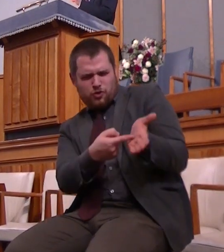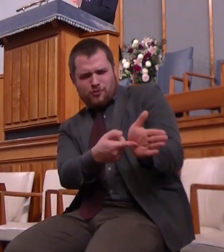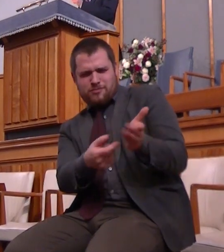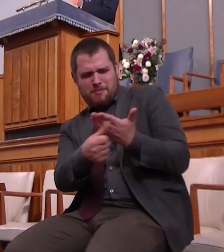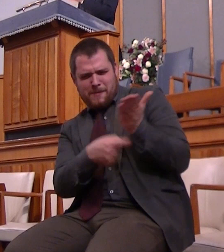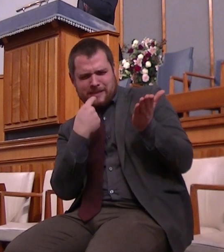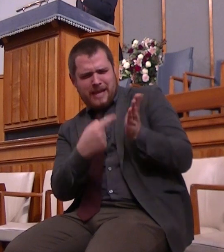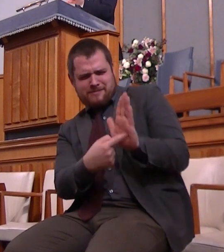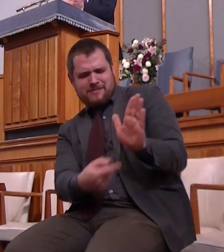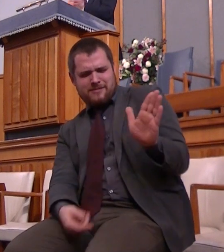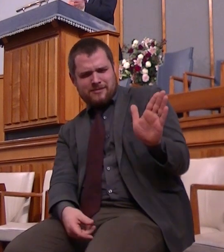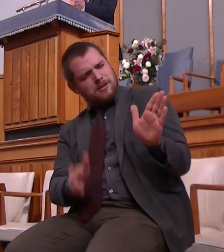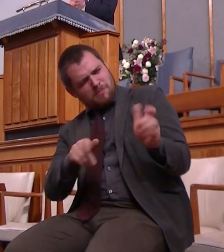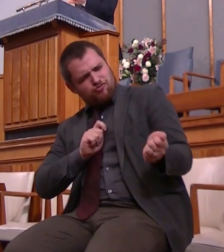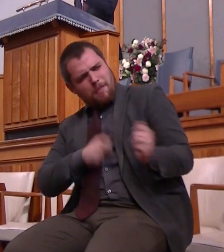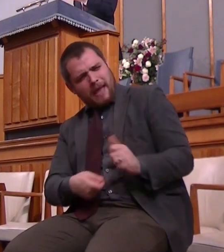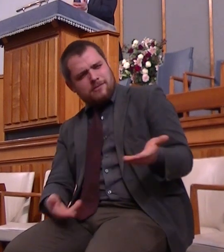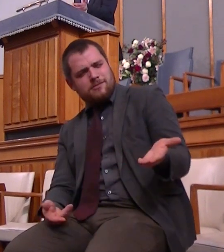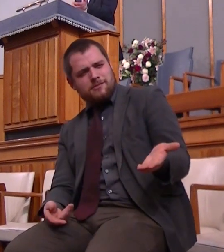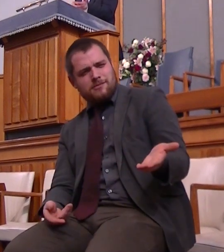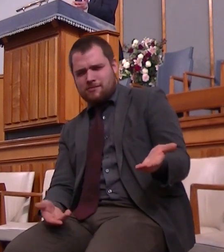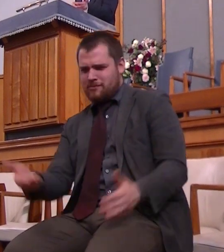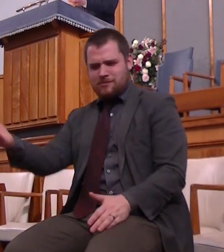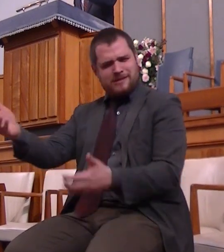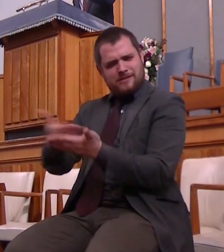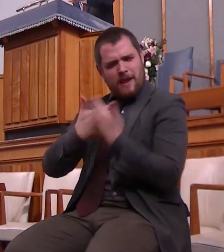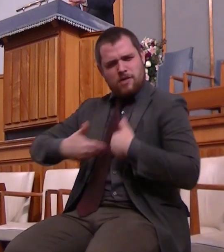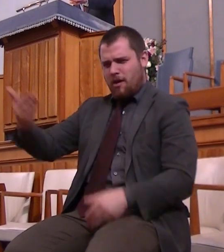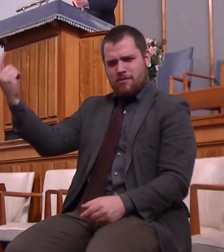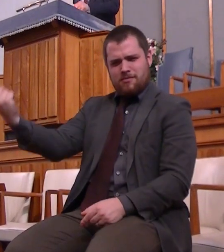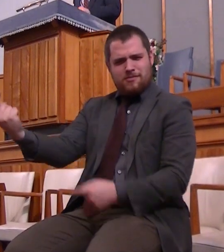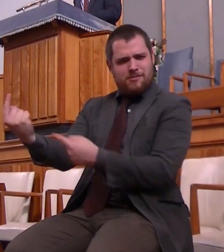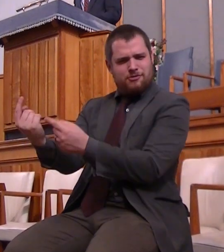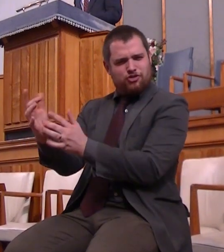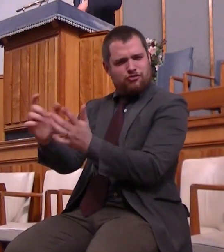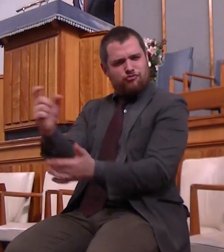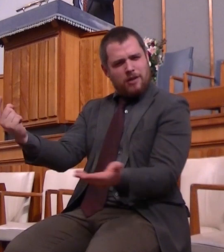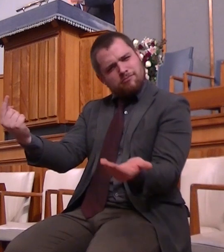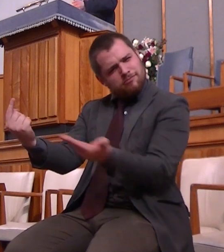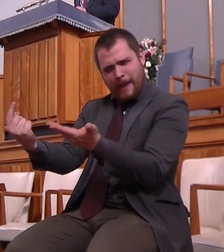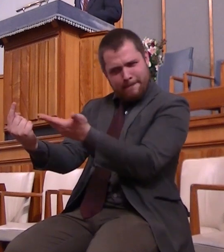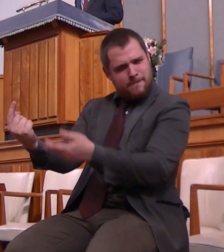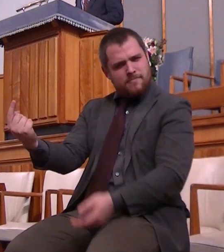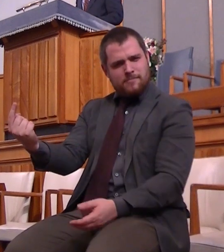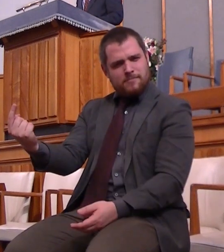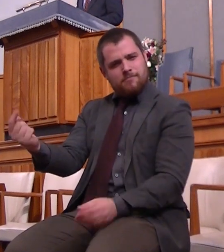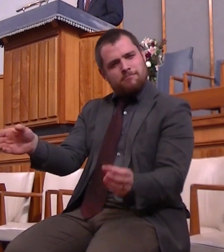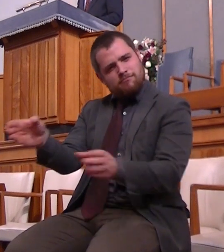under condemnation. You need to repent and seek the Saviour and receive a new life and spiritual